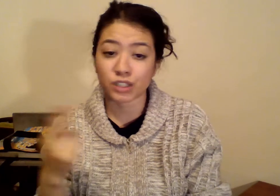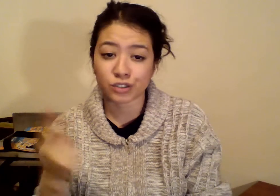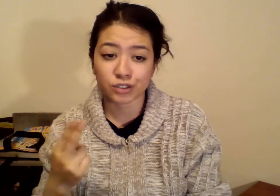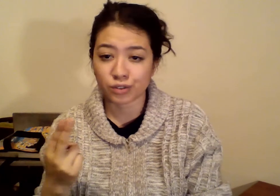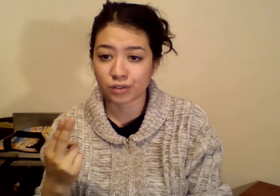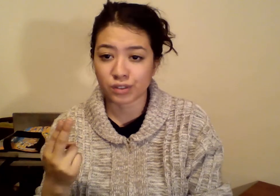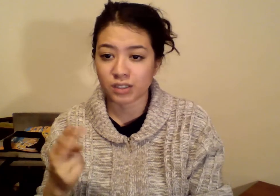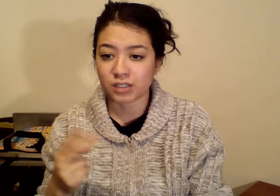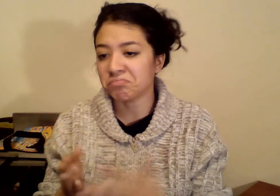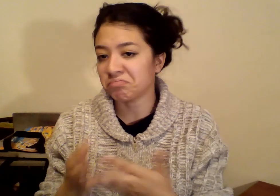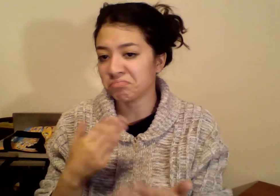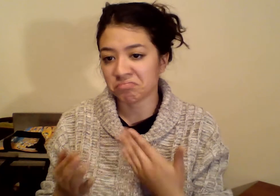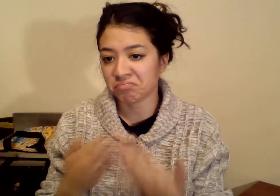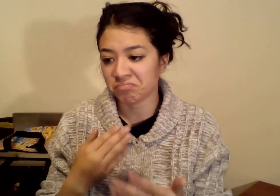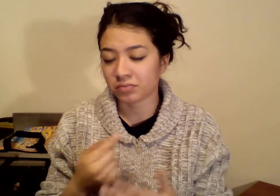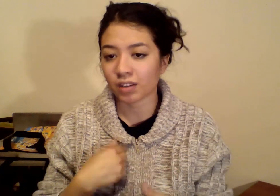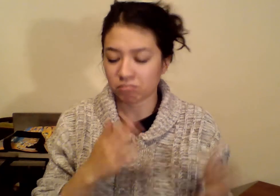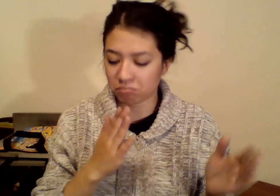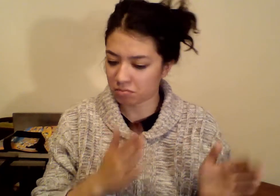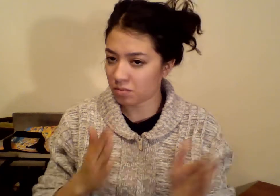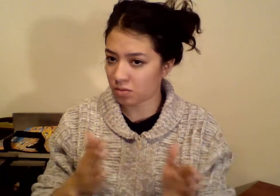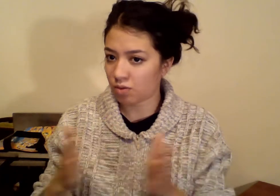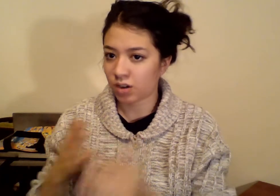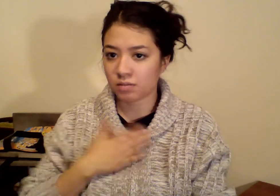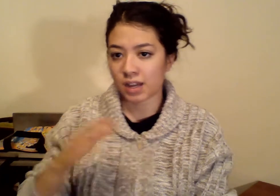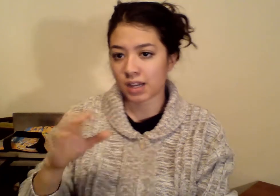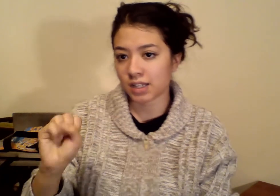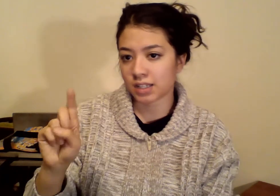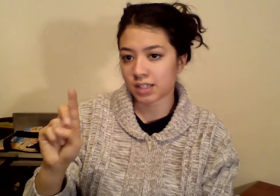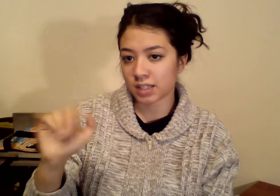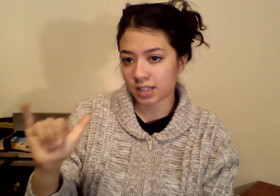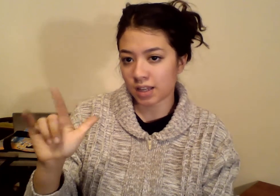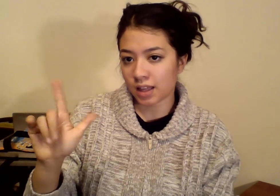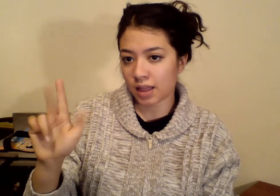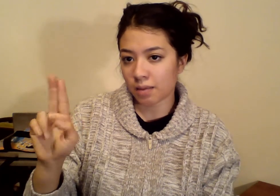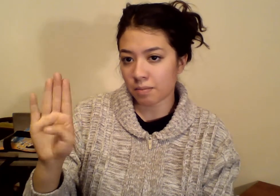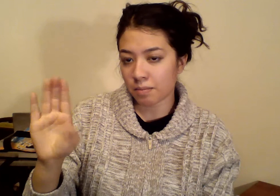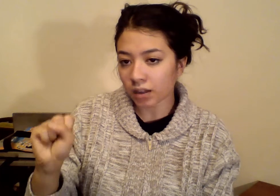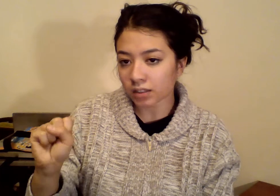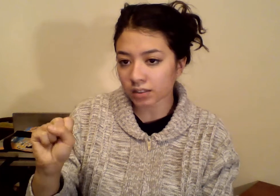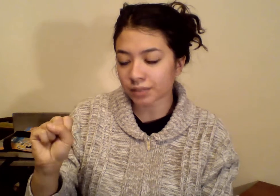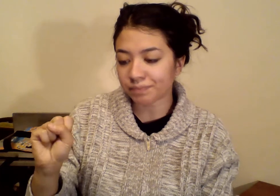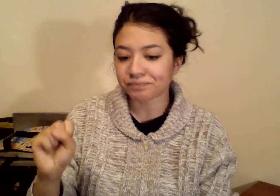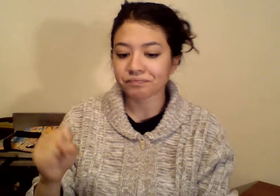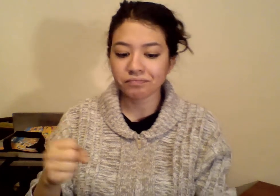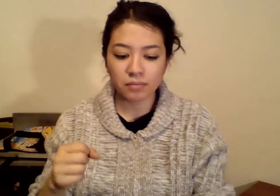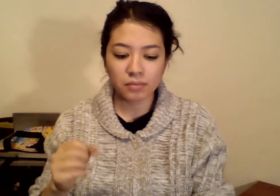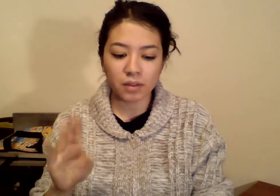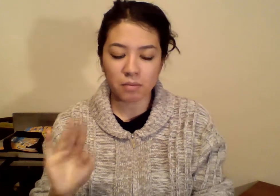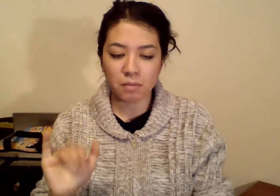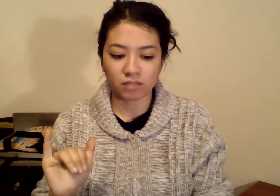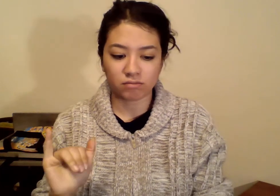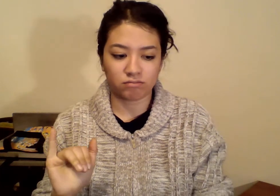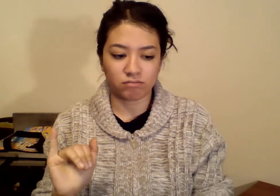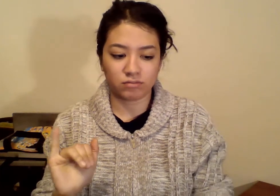course syllabus into those sections with equal amount of time devoted to each one, say 3 weeks for each section. And then I have a